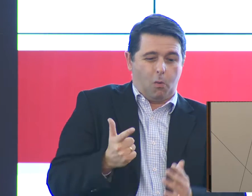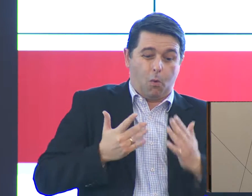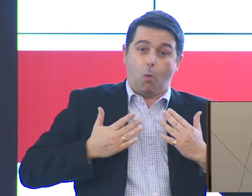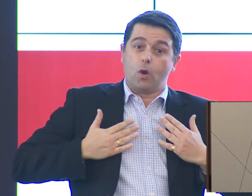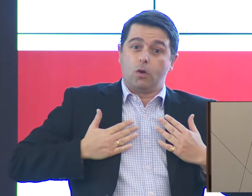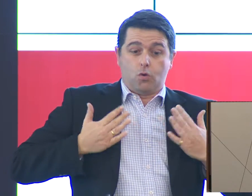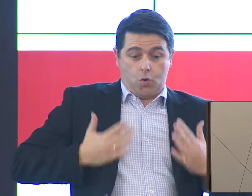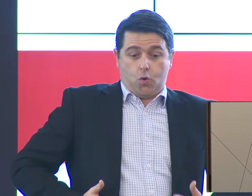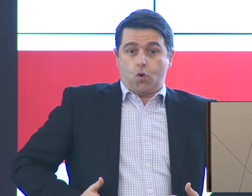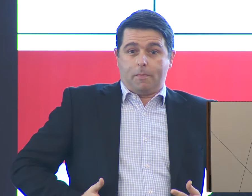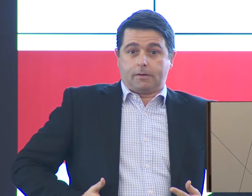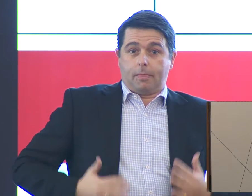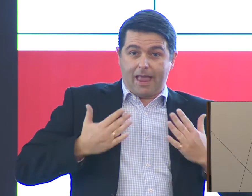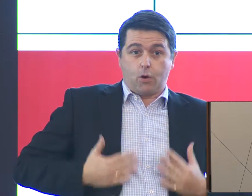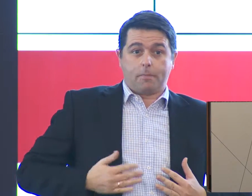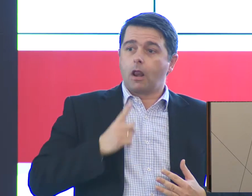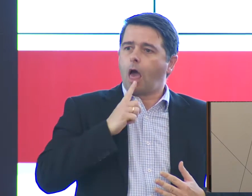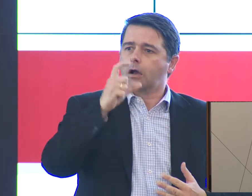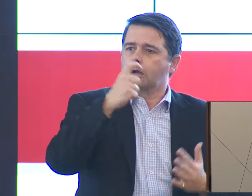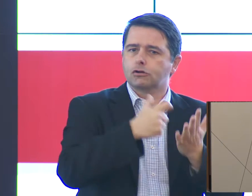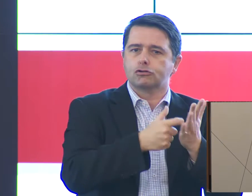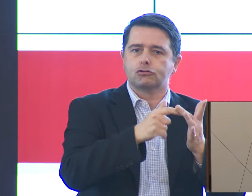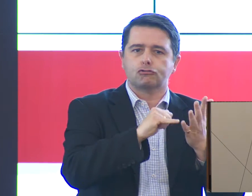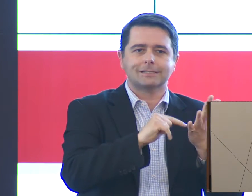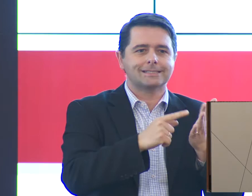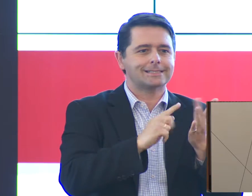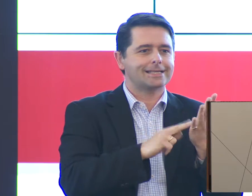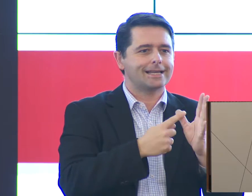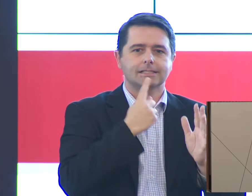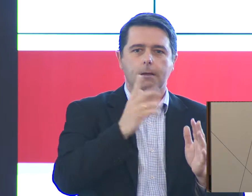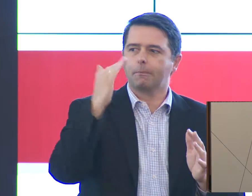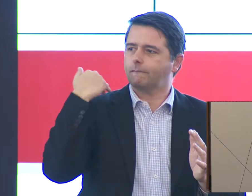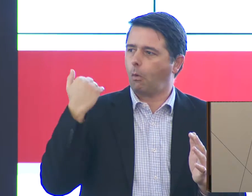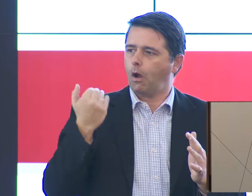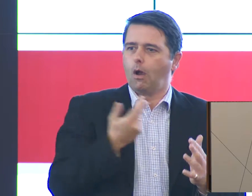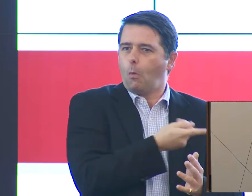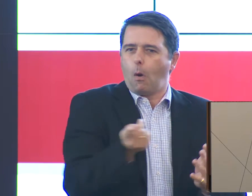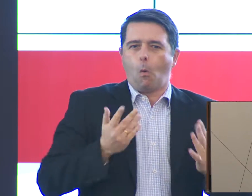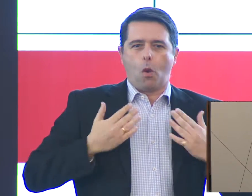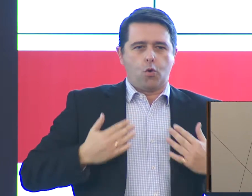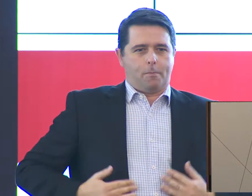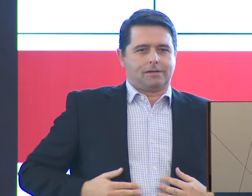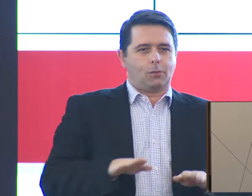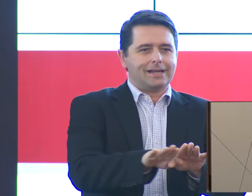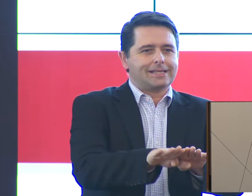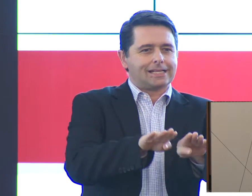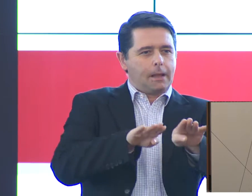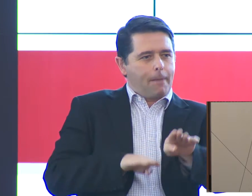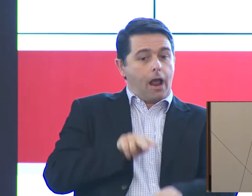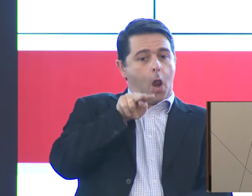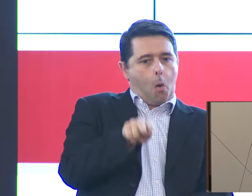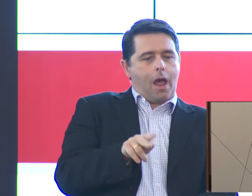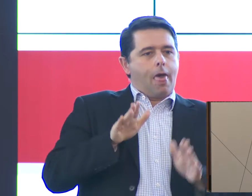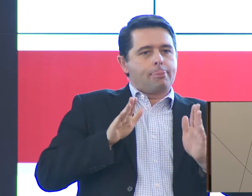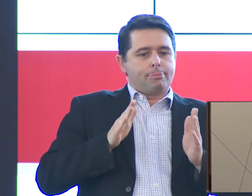back to the person as a whole. As we've mentioned at this conference, we are all human, like Christina said earlier on. We're all human